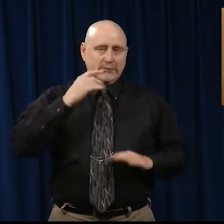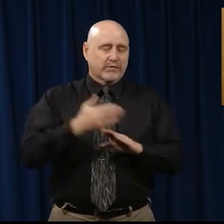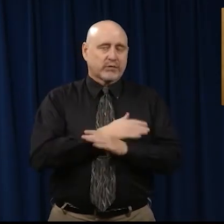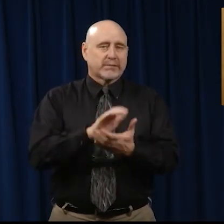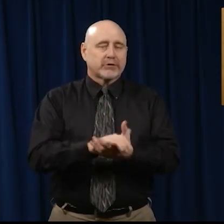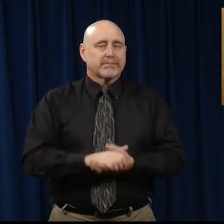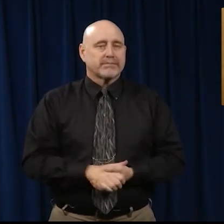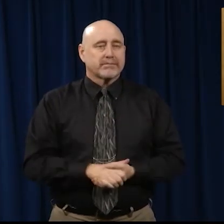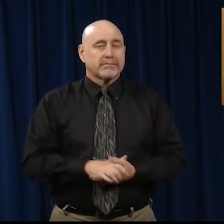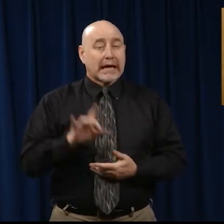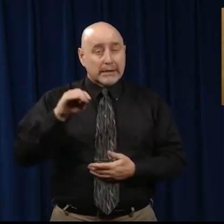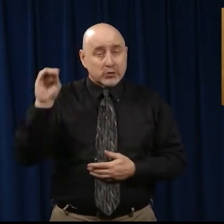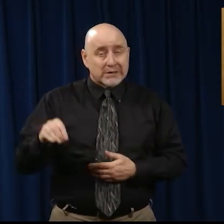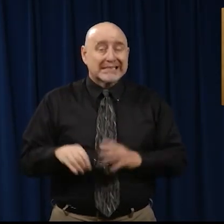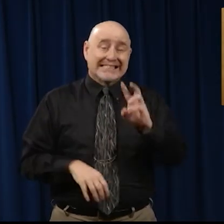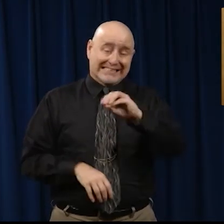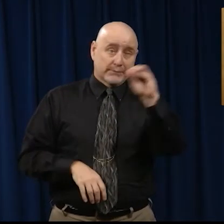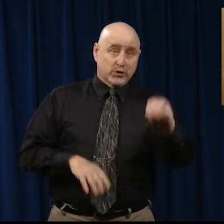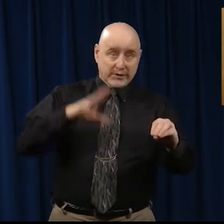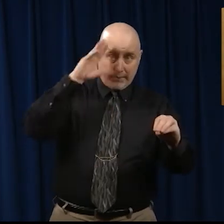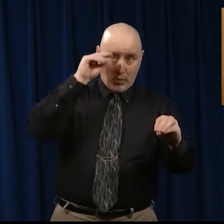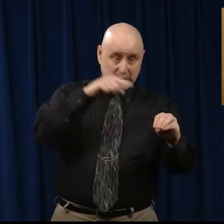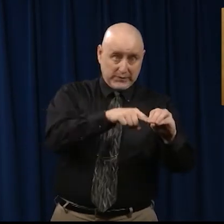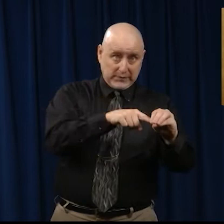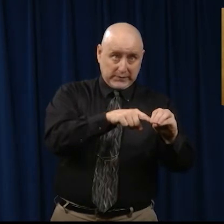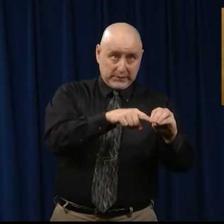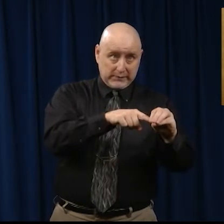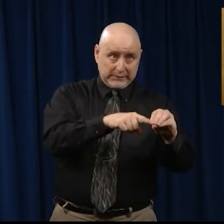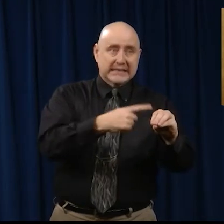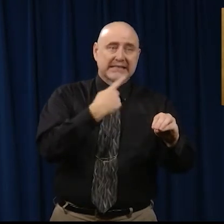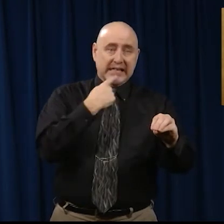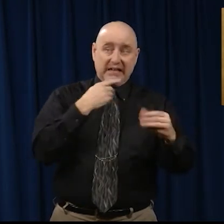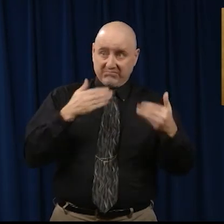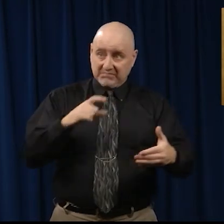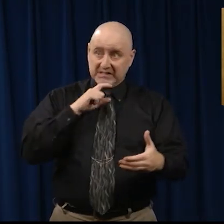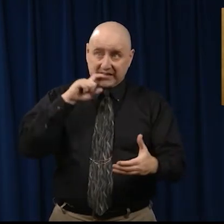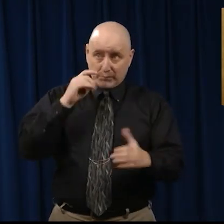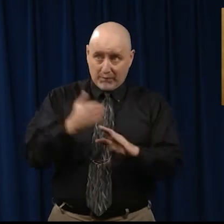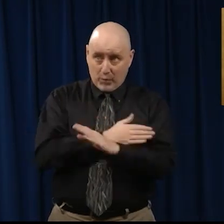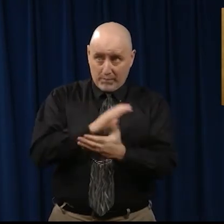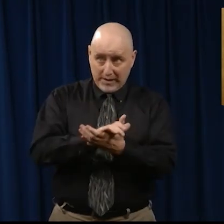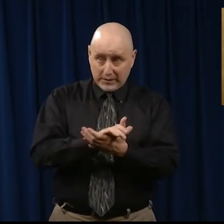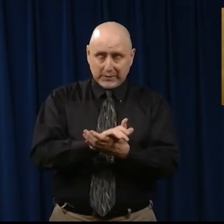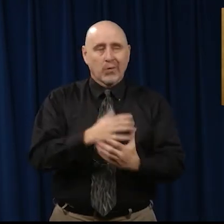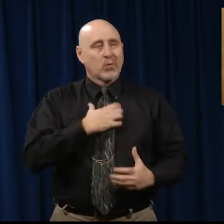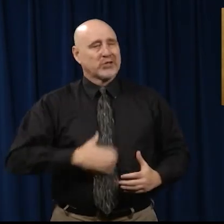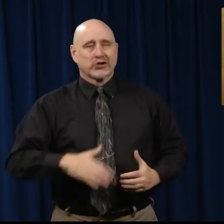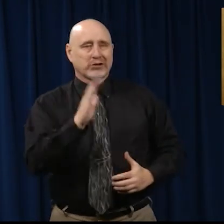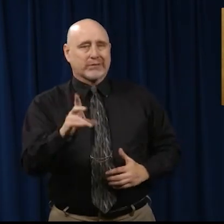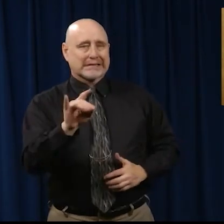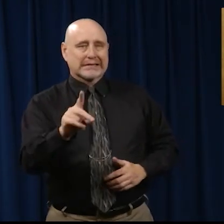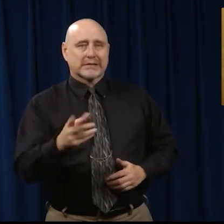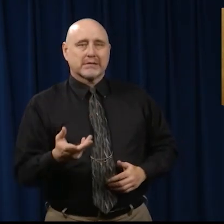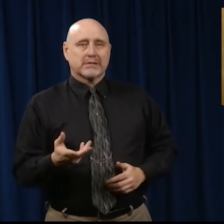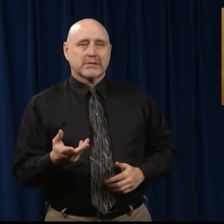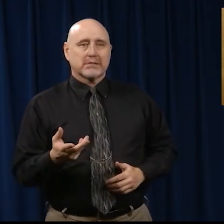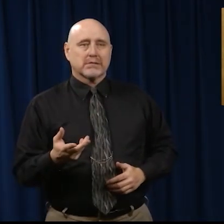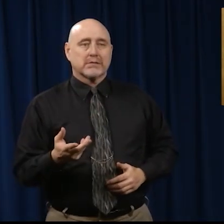not done that. Some 60% of all the guys who have sex before they're married say they wish they had not done